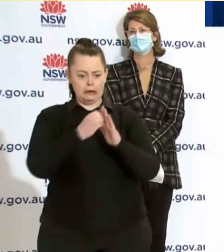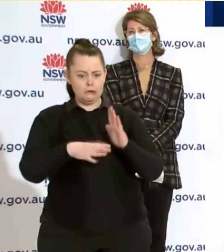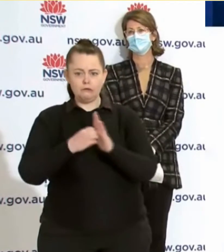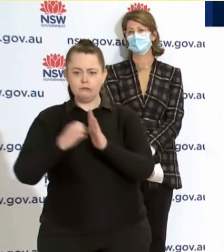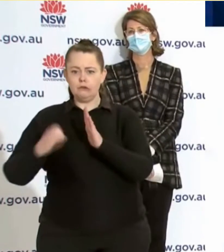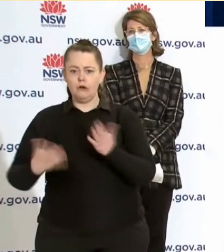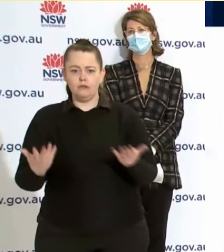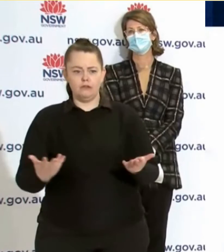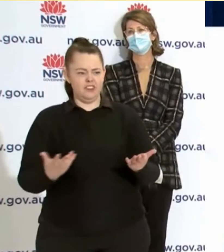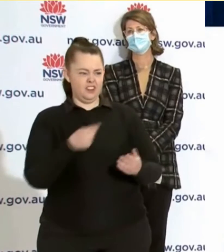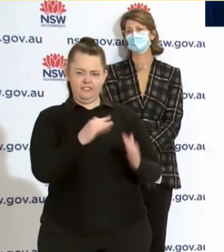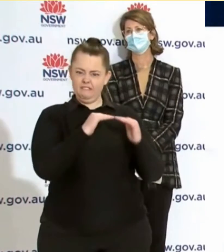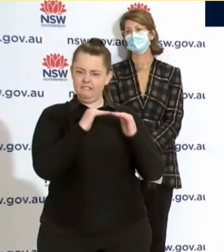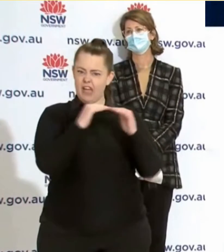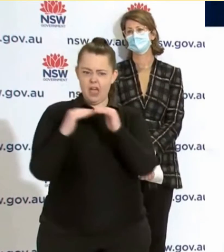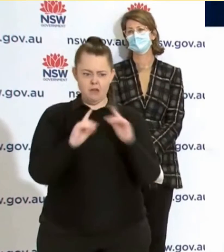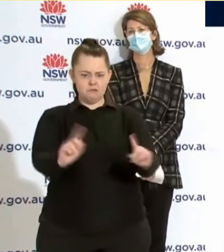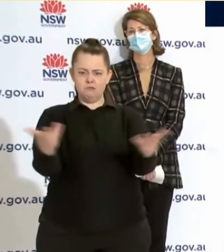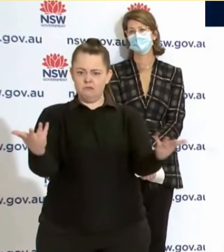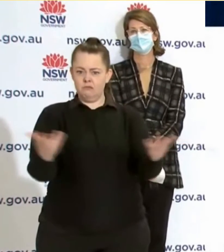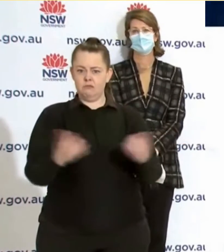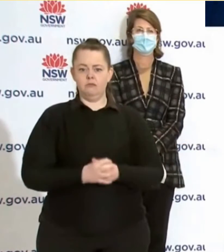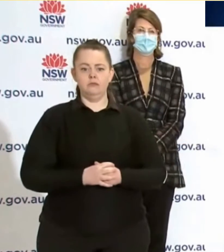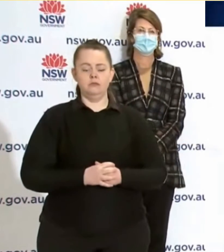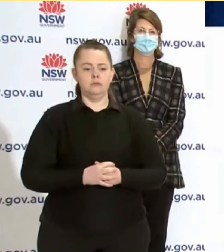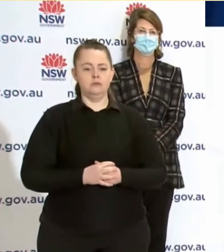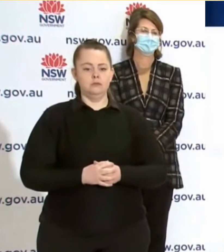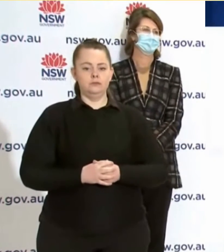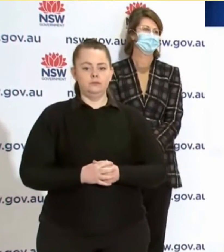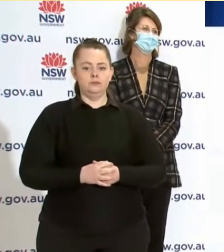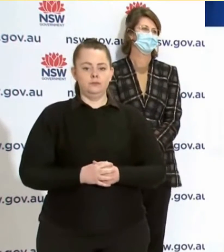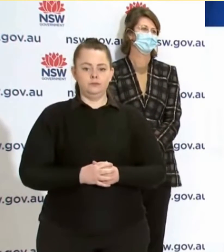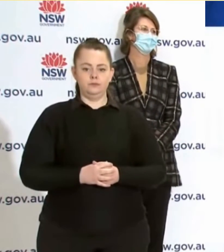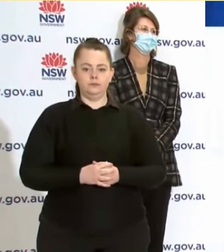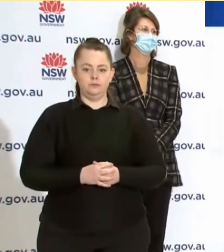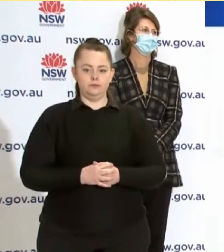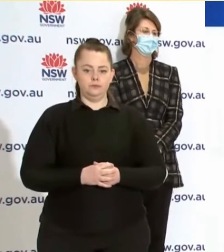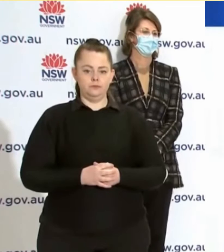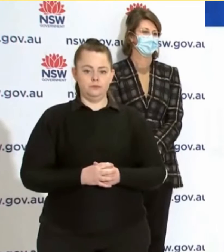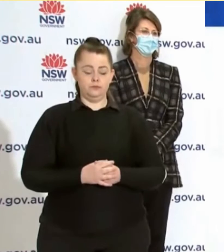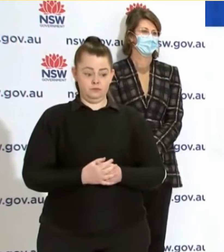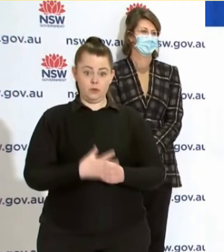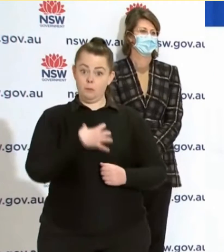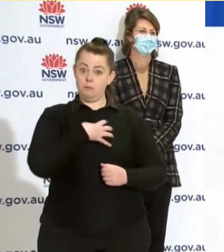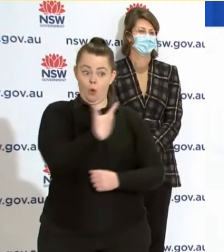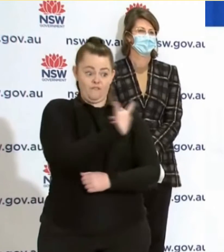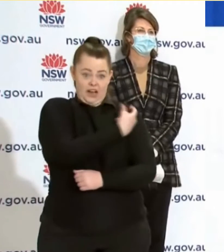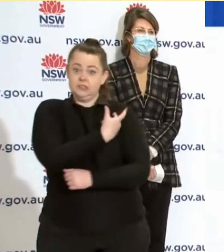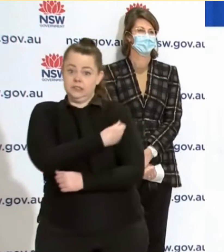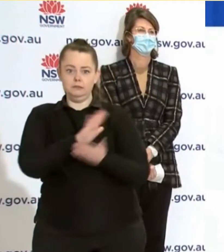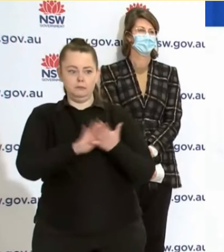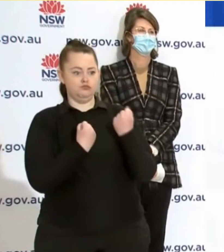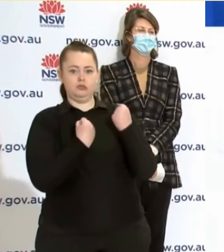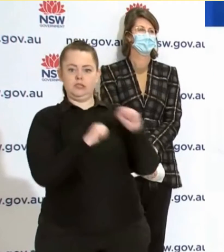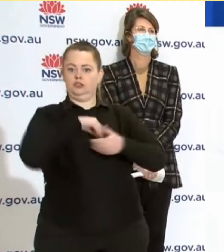industries and all members of society in Sydney? Because higher rates of vaccination do give us extra protection. And